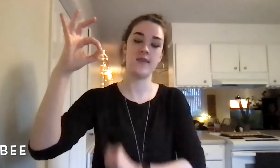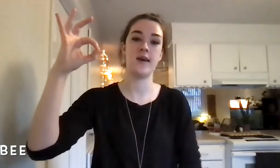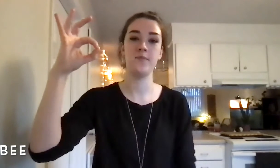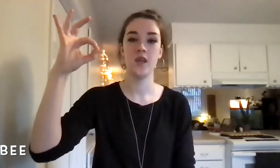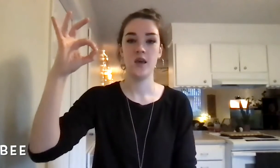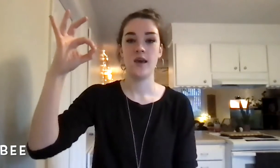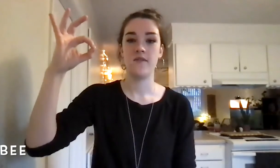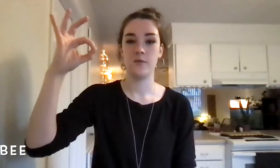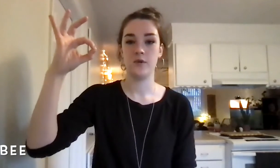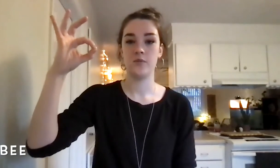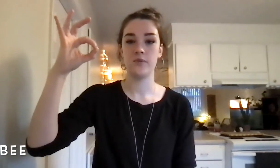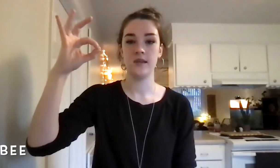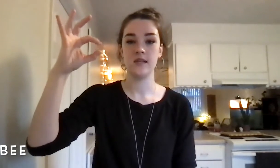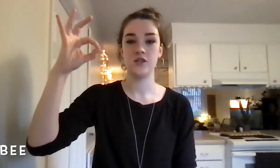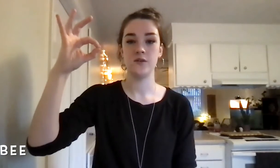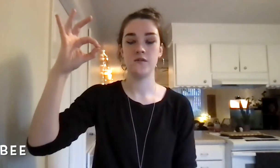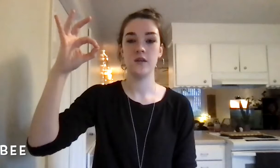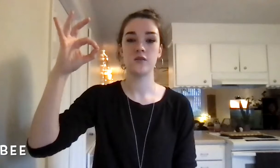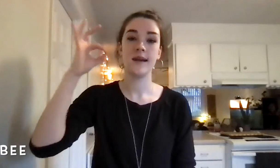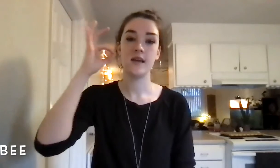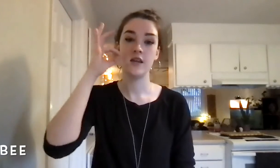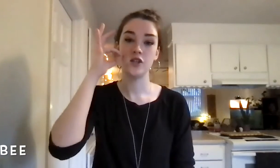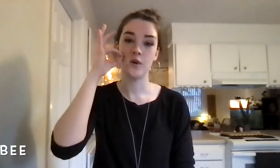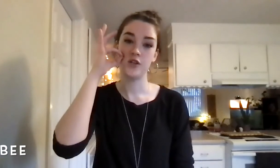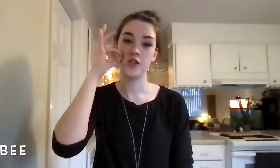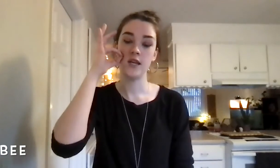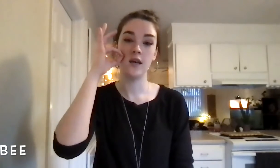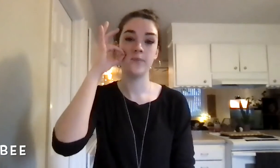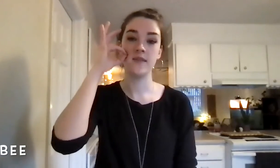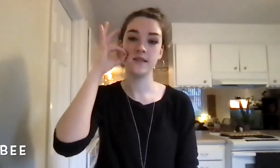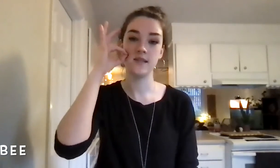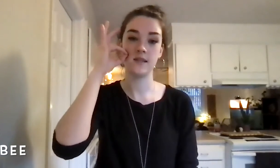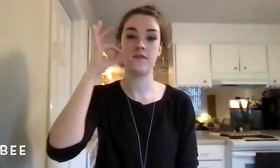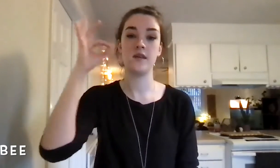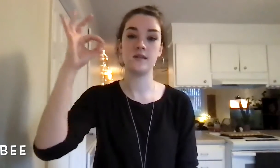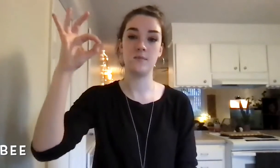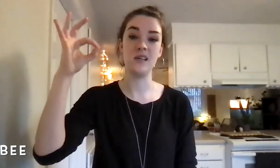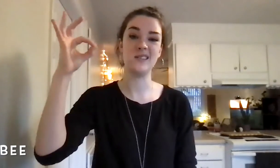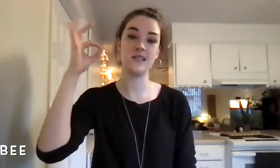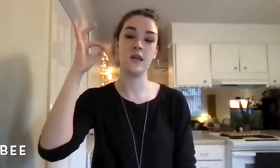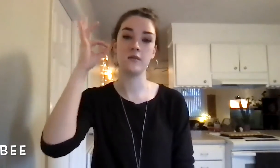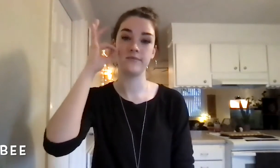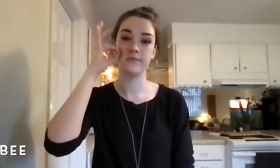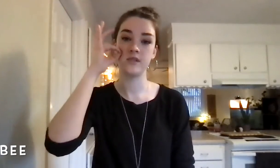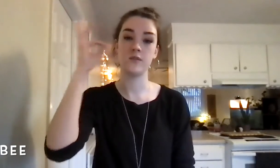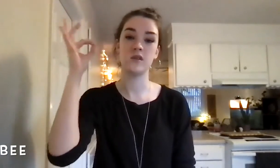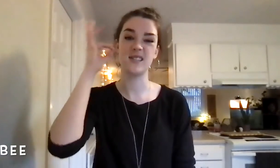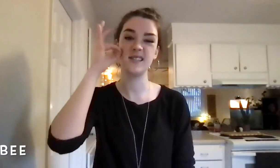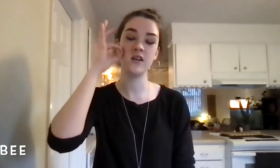there. And then we're going to bring these 2 fingers right here to our cheek. And this is as if it's the bee stinger. So it's going to sting our